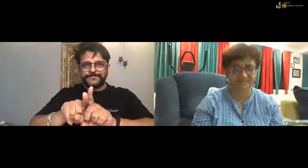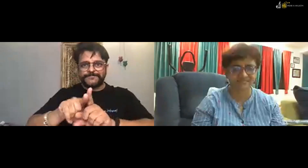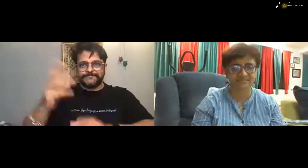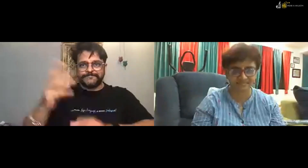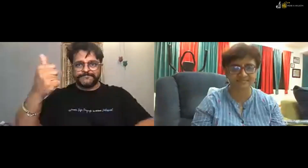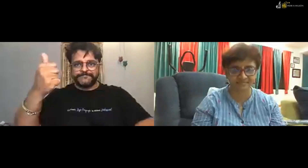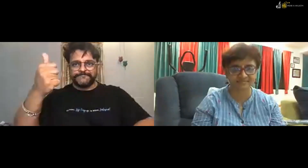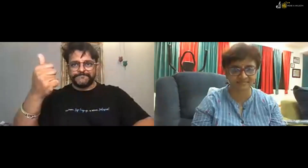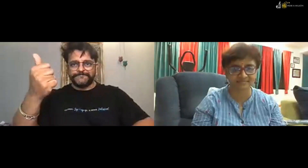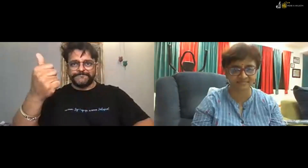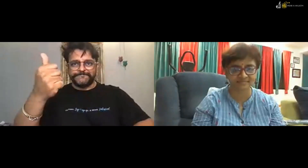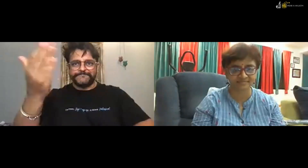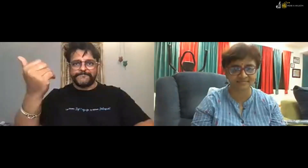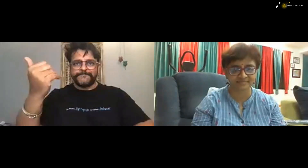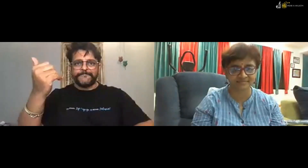Shanti.